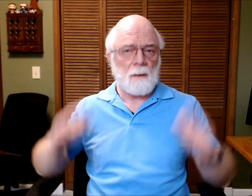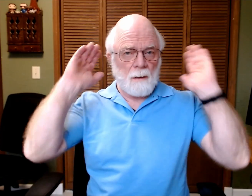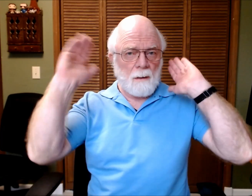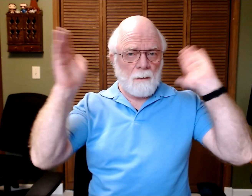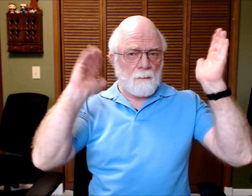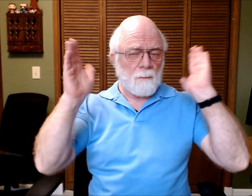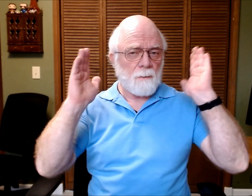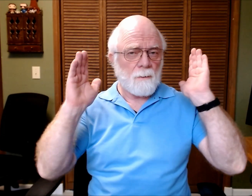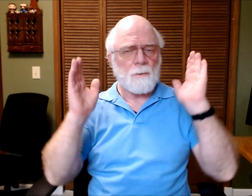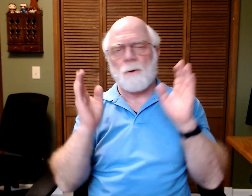Hi.